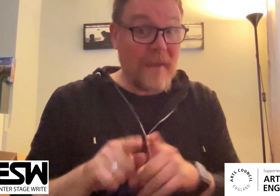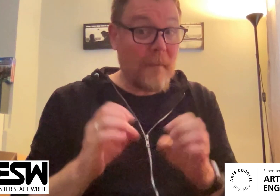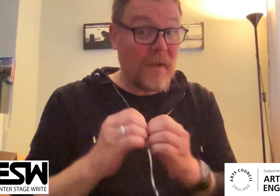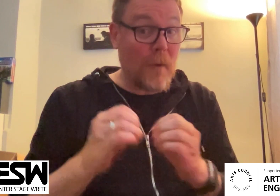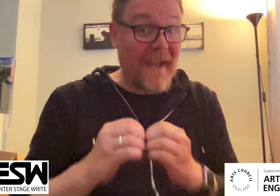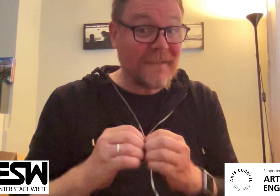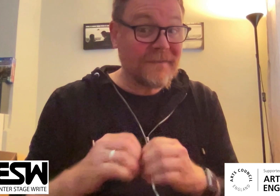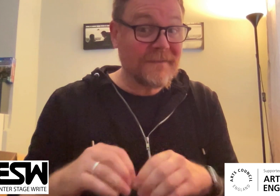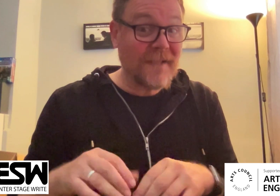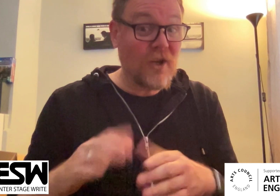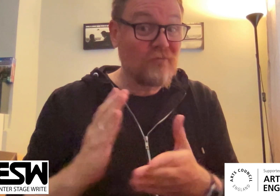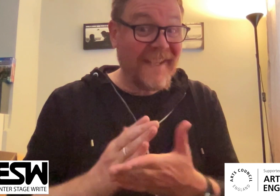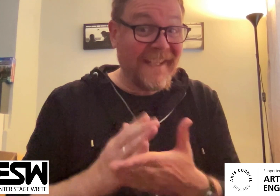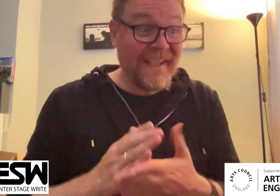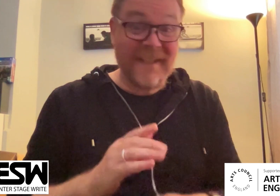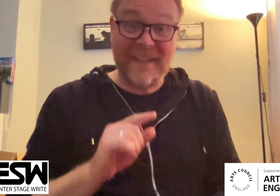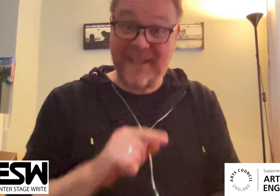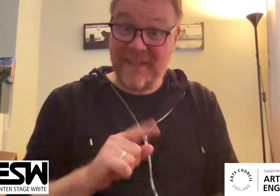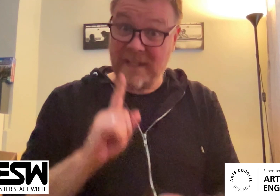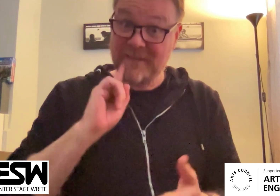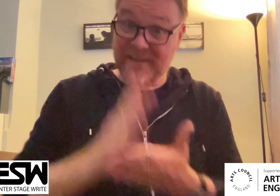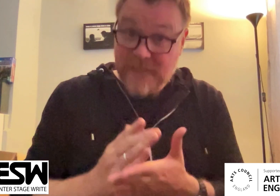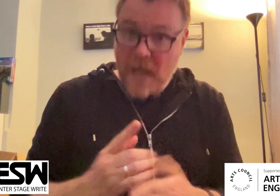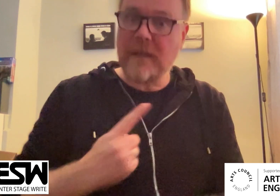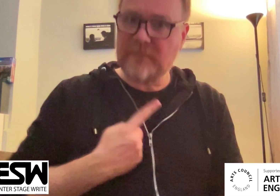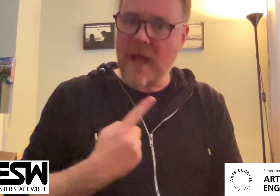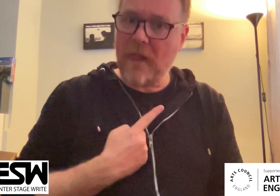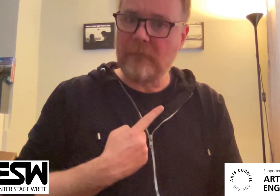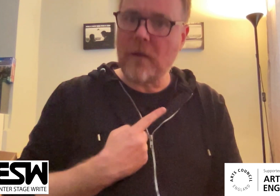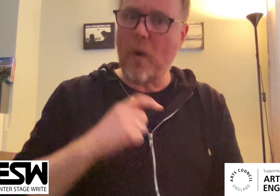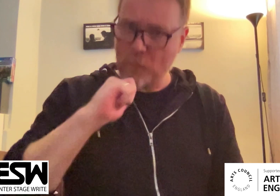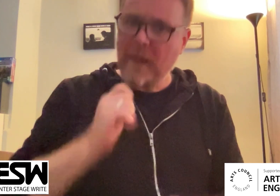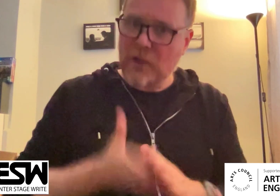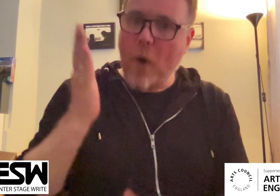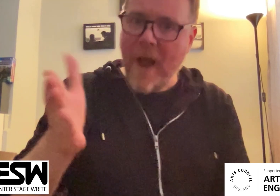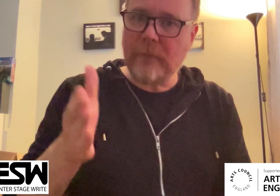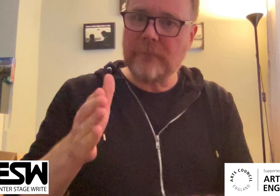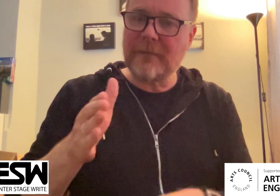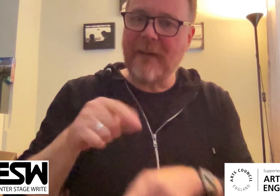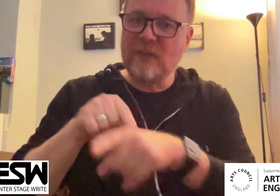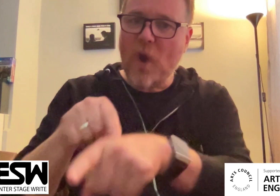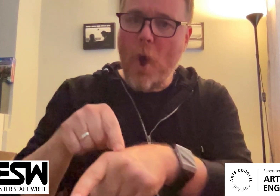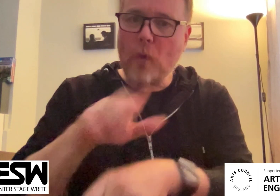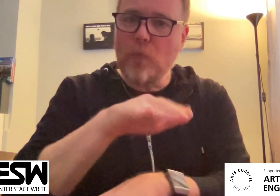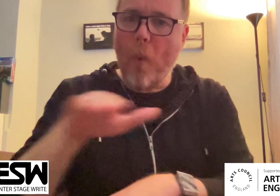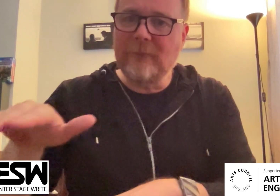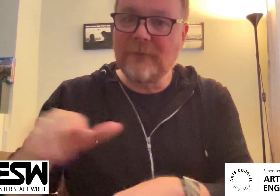boring life. But Goldilocks is a very active person. Same as Bilbo Baggins, you think about, he's decided, he